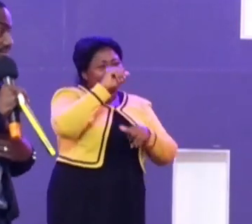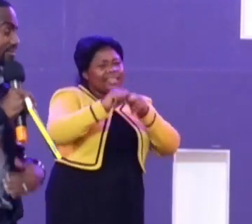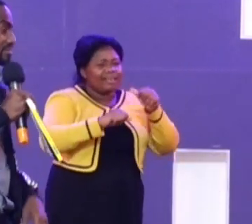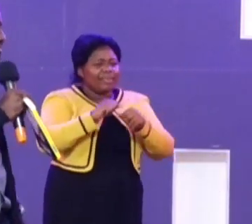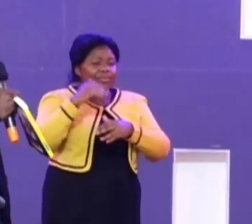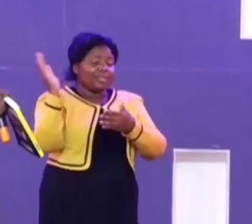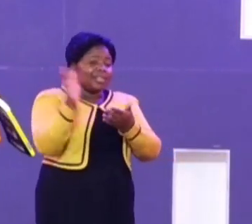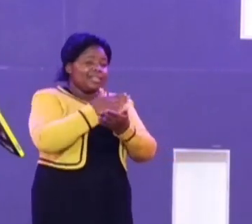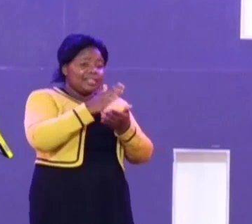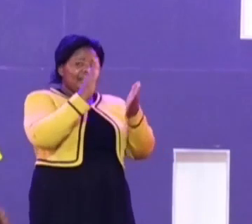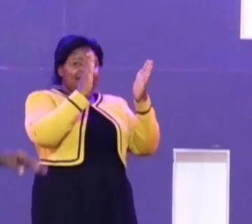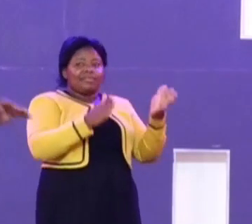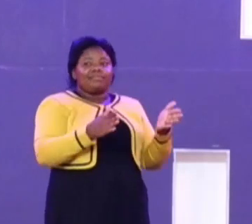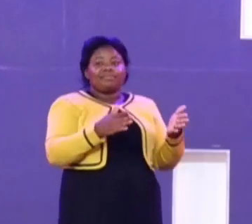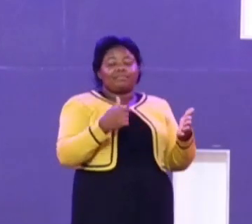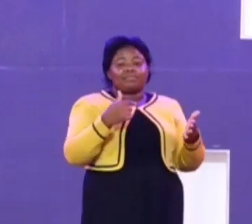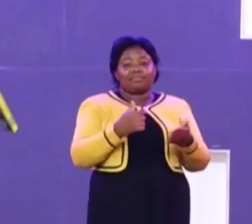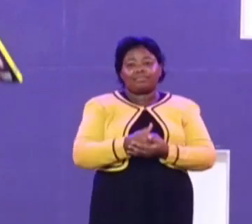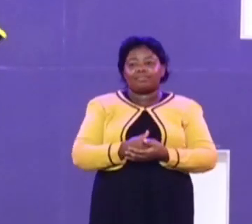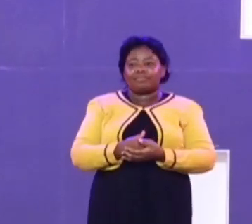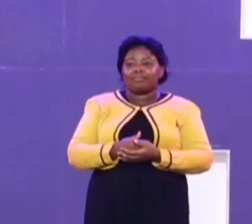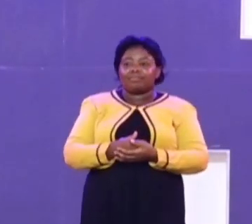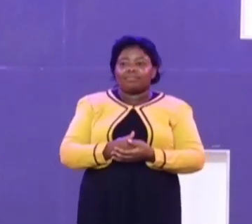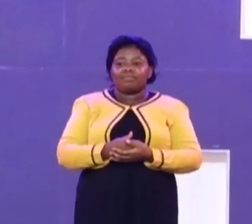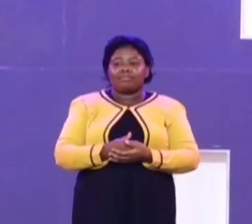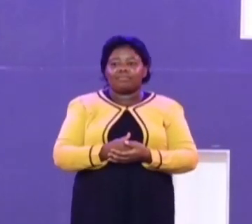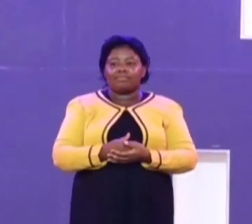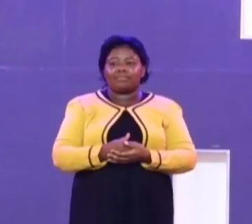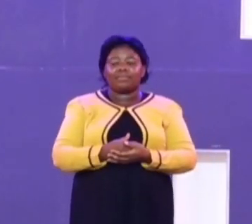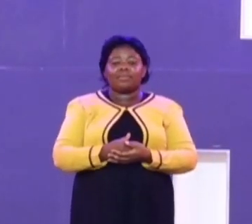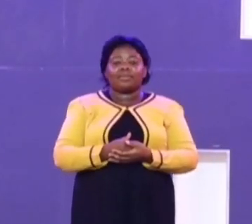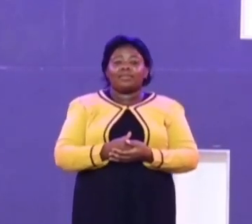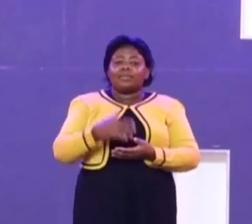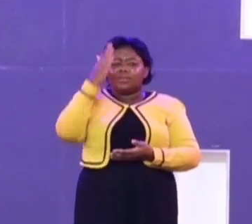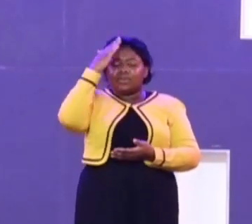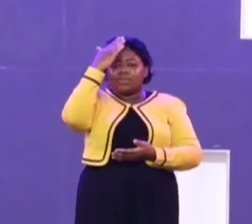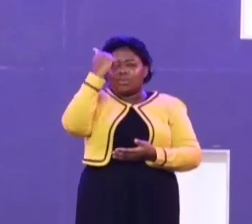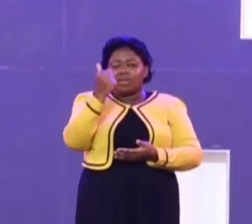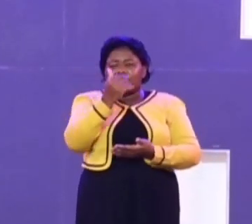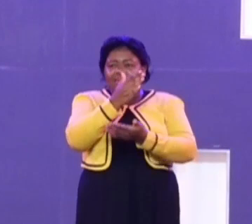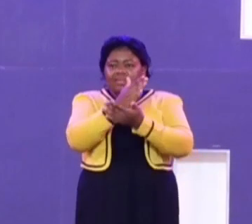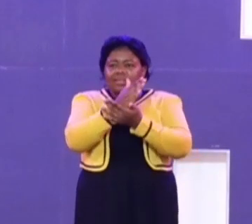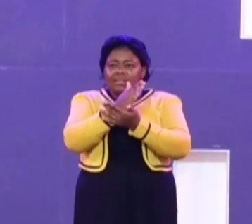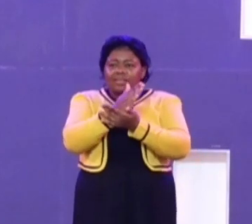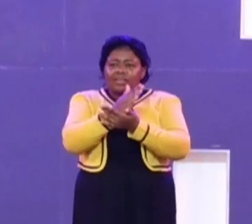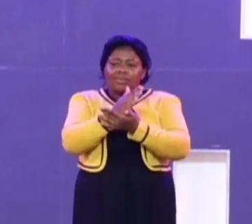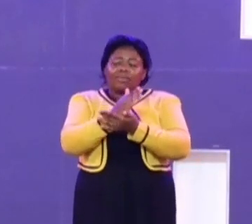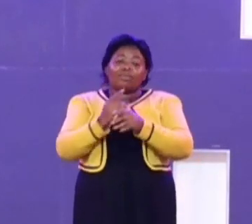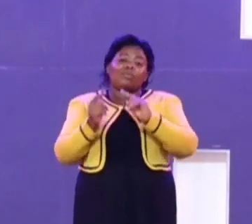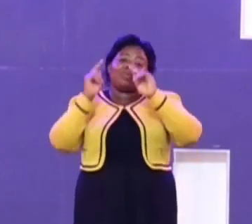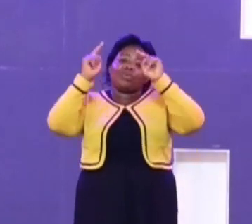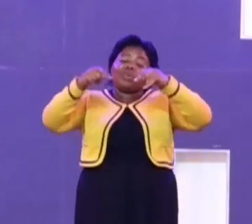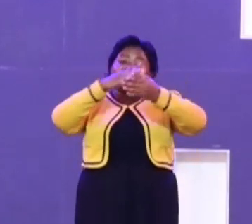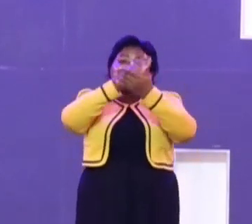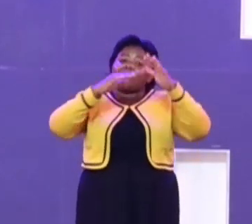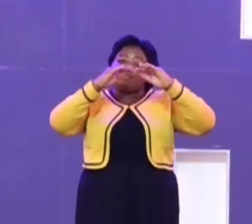Now think about us, the artists. Me, I am an artist. Do you know why we reach some place and you